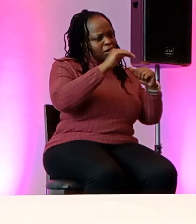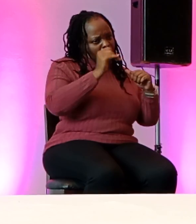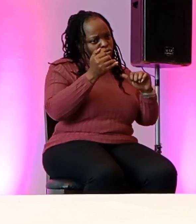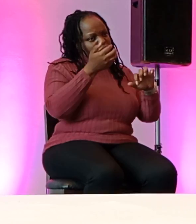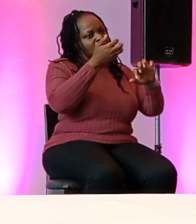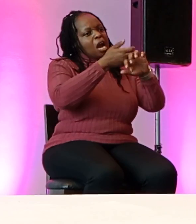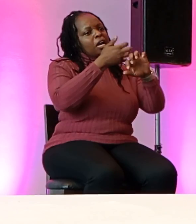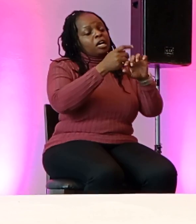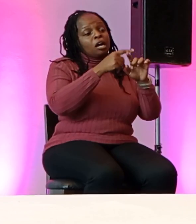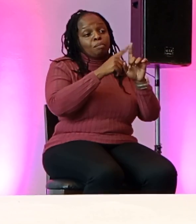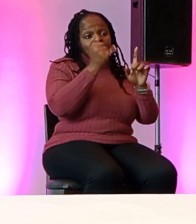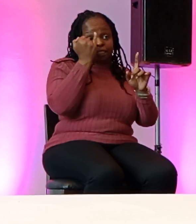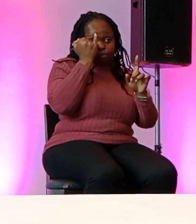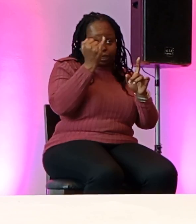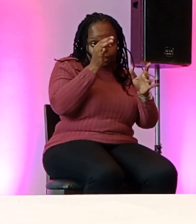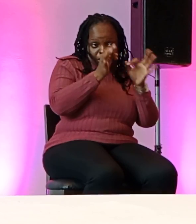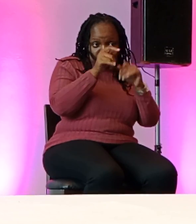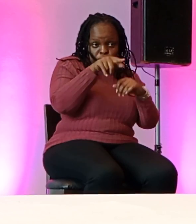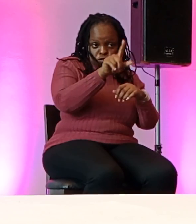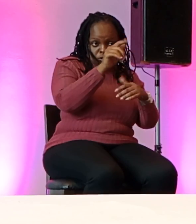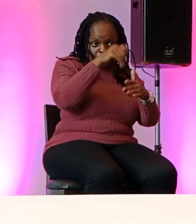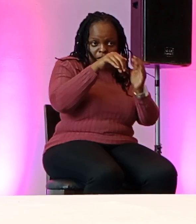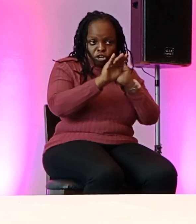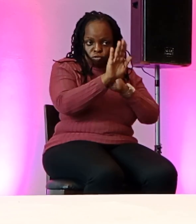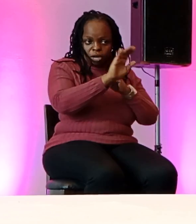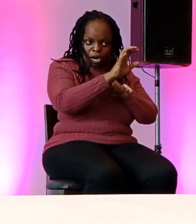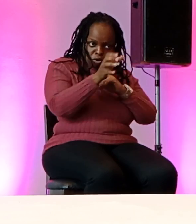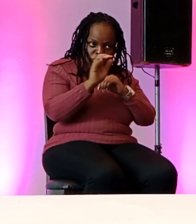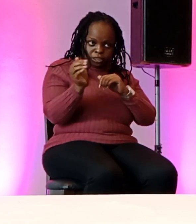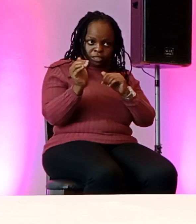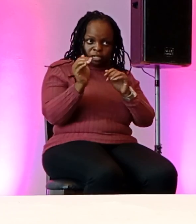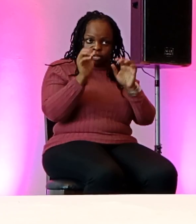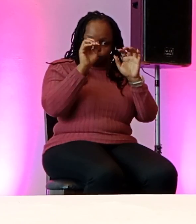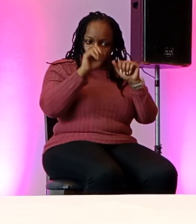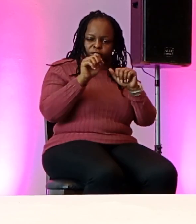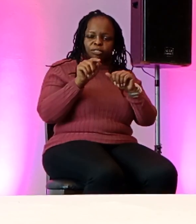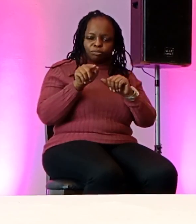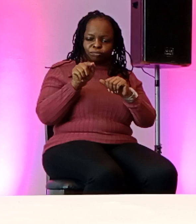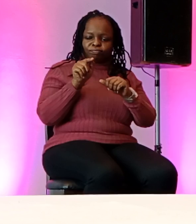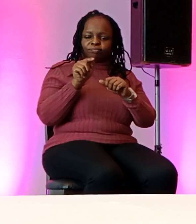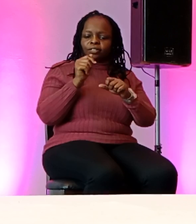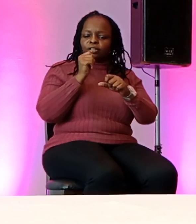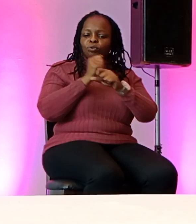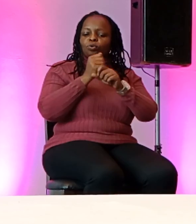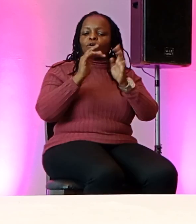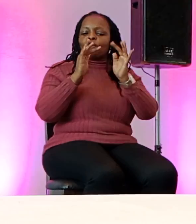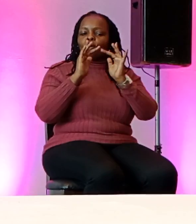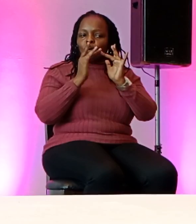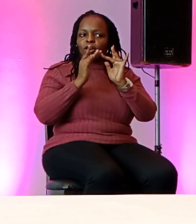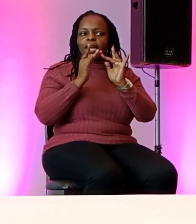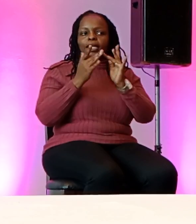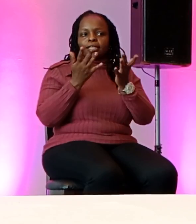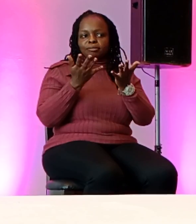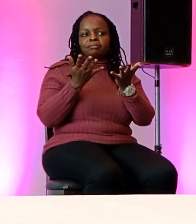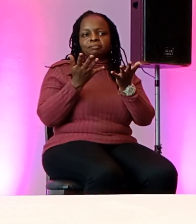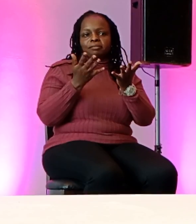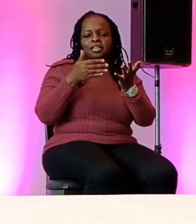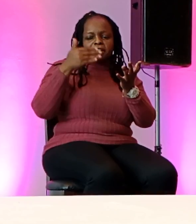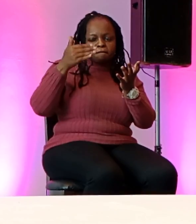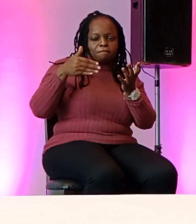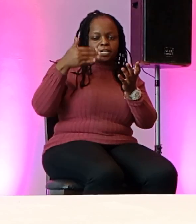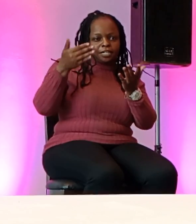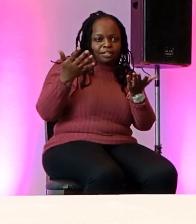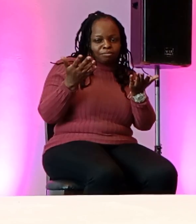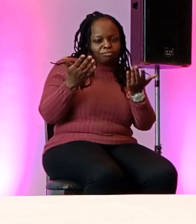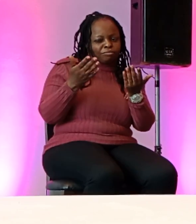counties? But imagine if you are based in your county, you can base it virtually every girls' school. You can